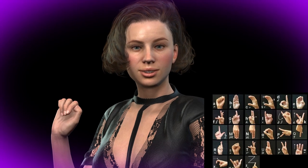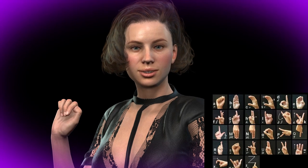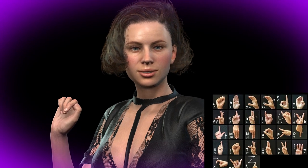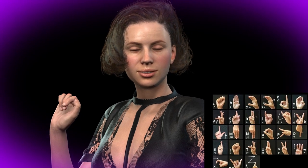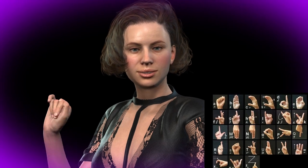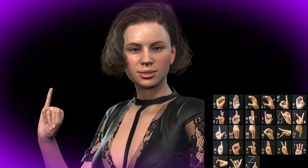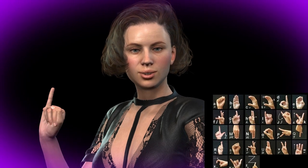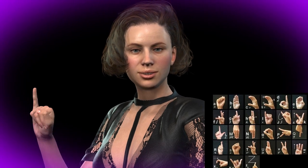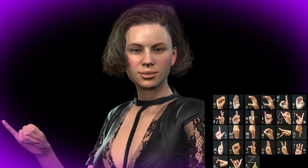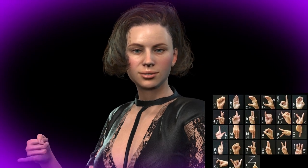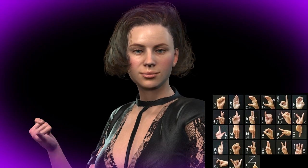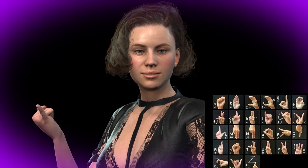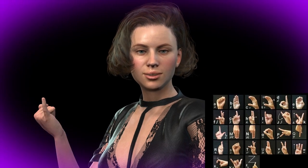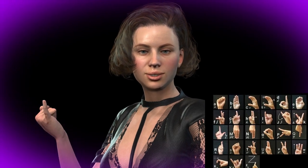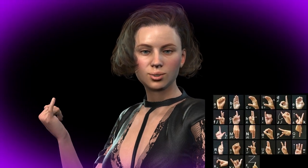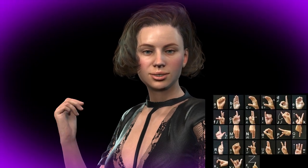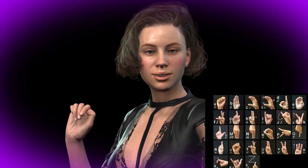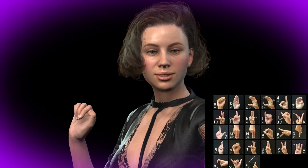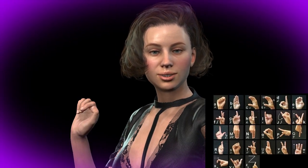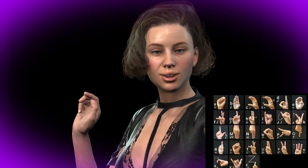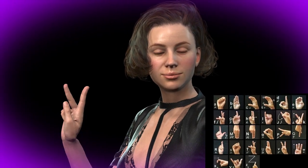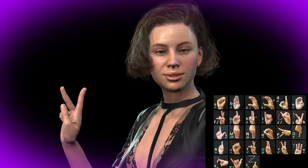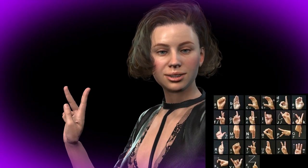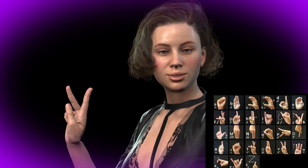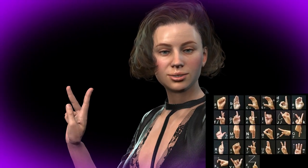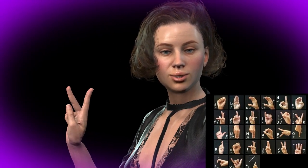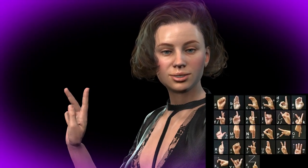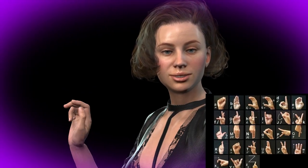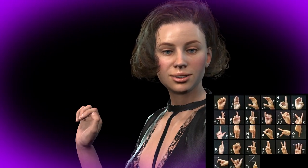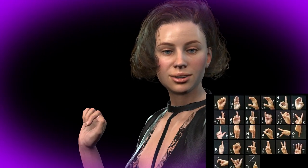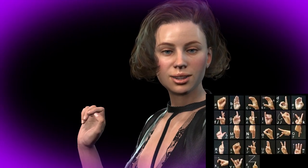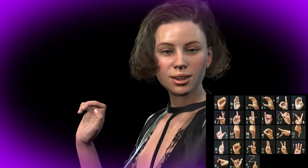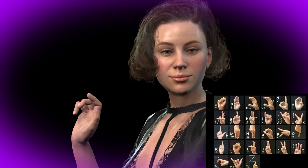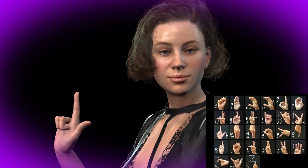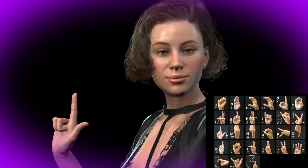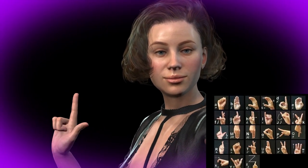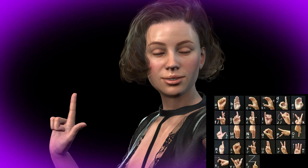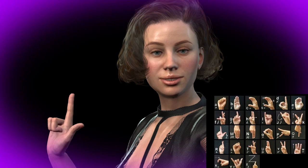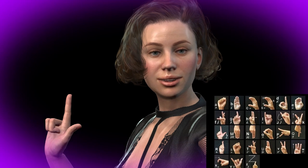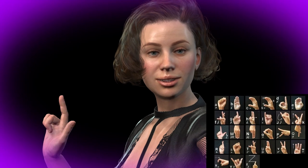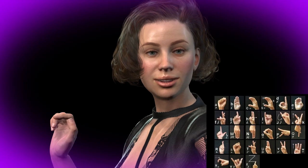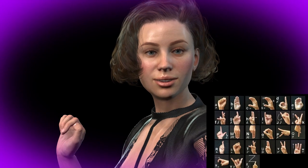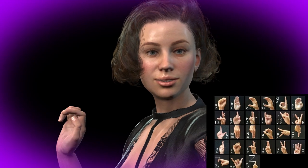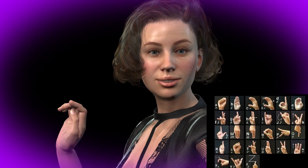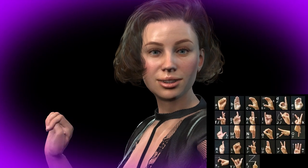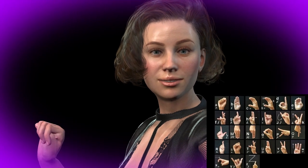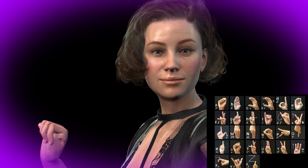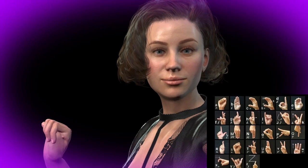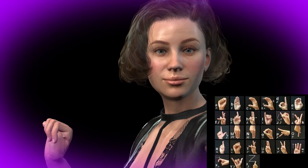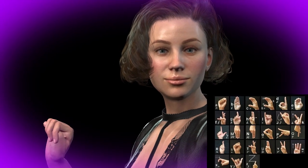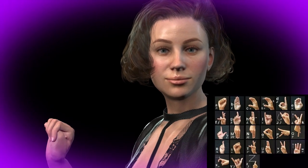in iclone my voice was done in replicastudios.com stay healthy and safe